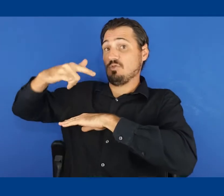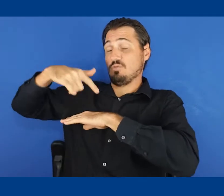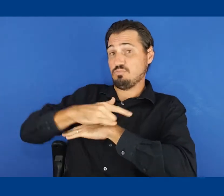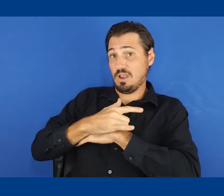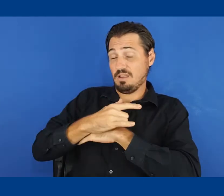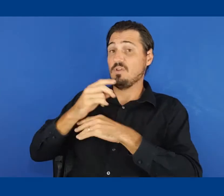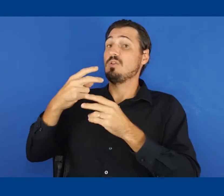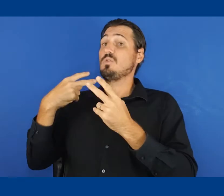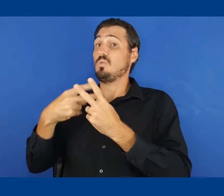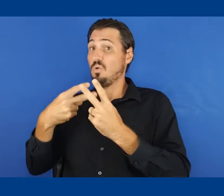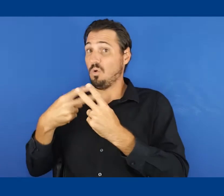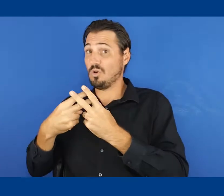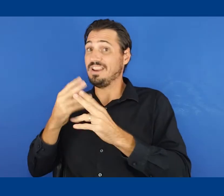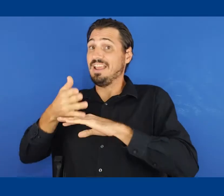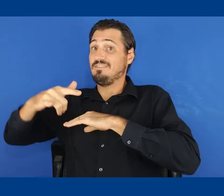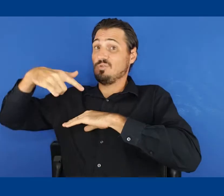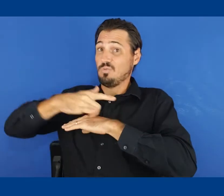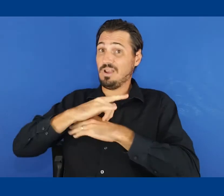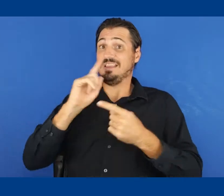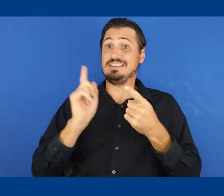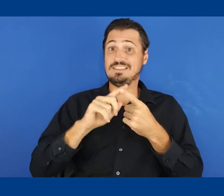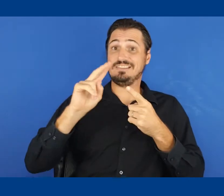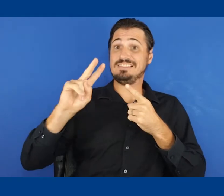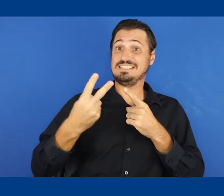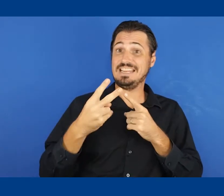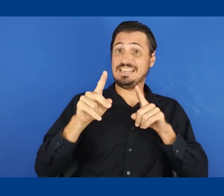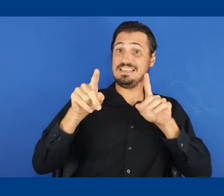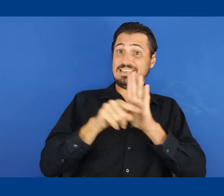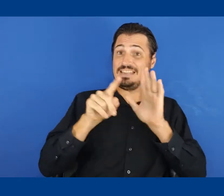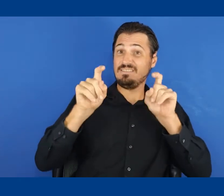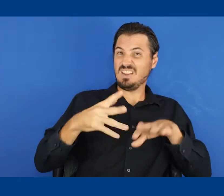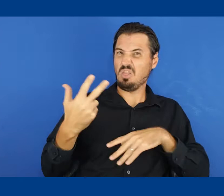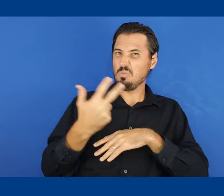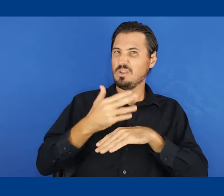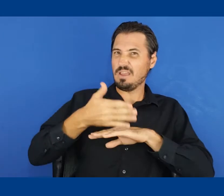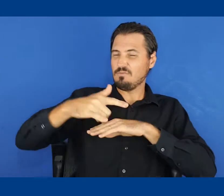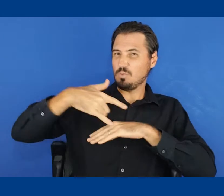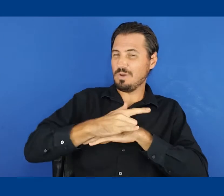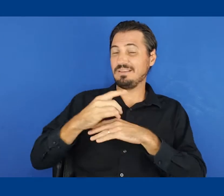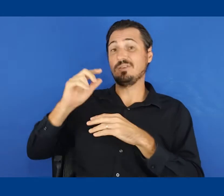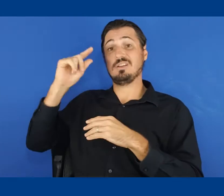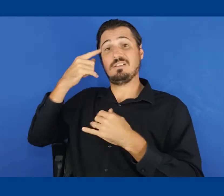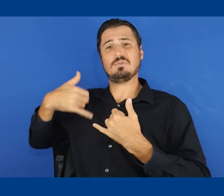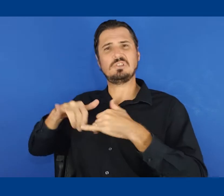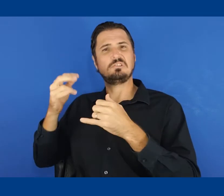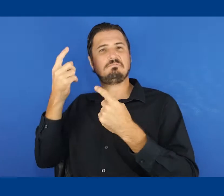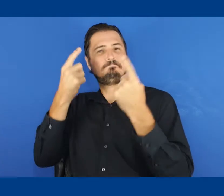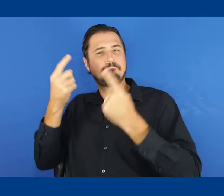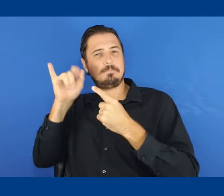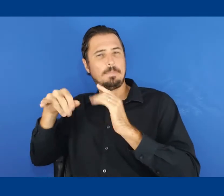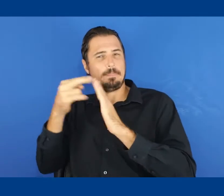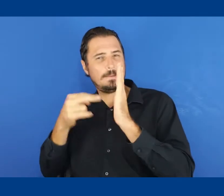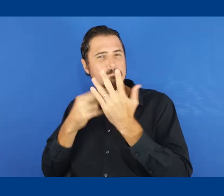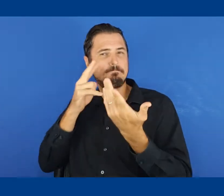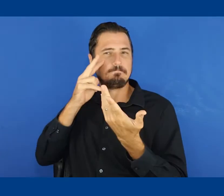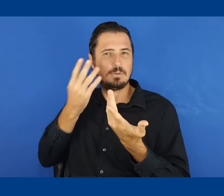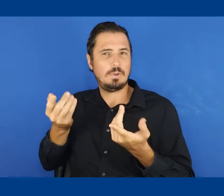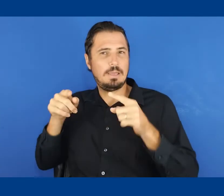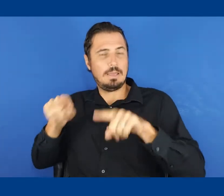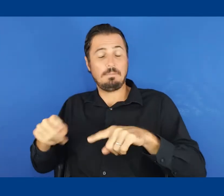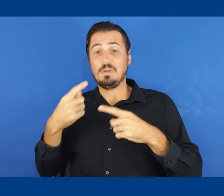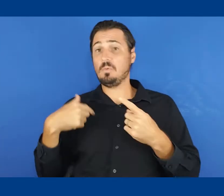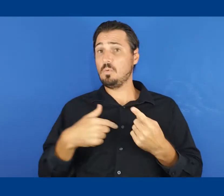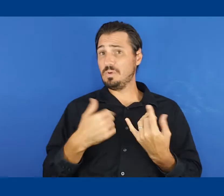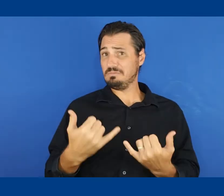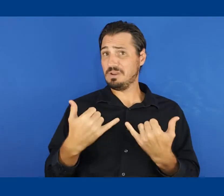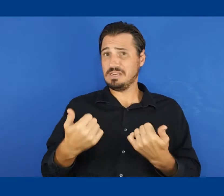The Governor is still considering that rule. Meanwhile, we are obtaining the resources required to carry out that level of testing should he